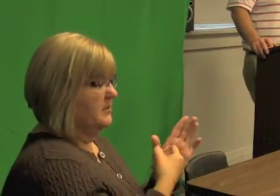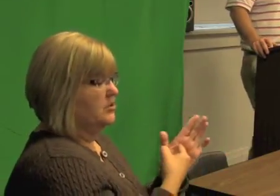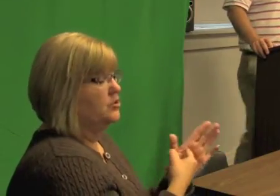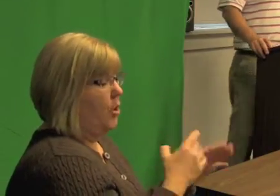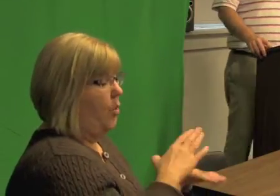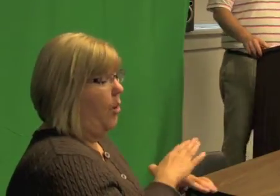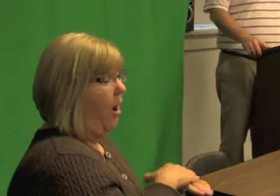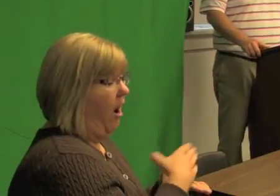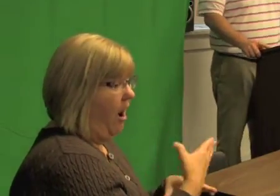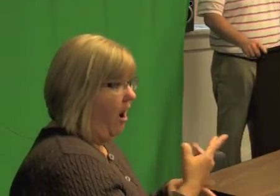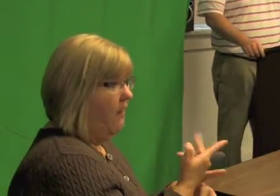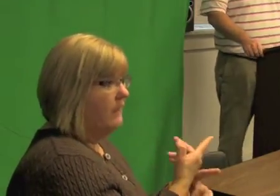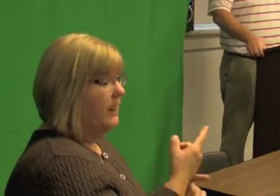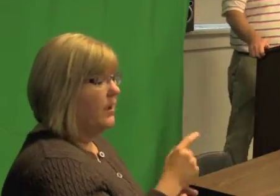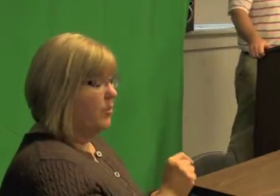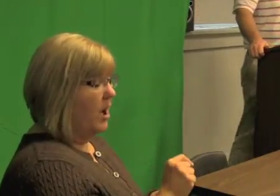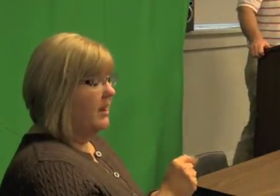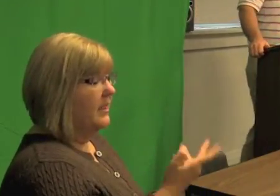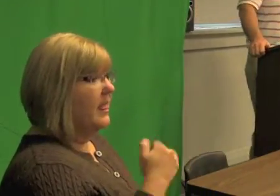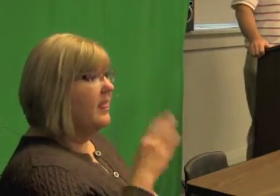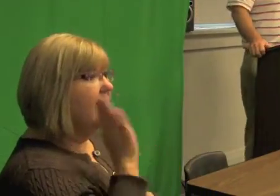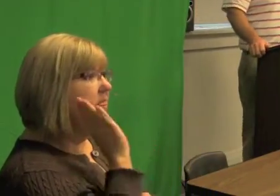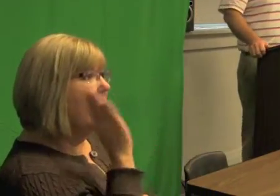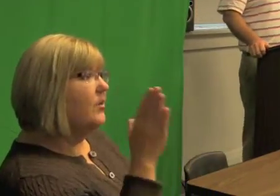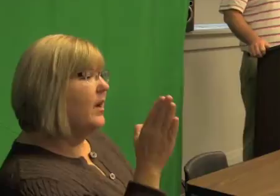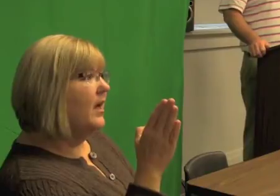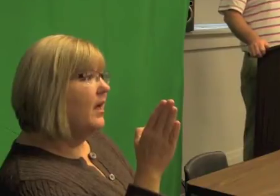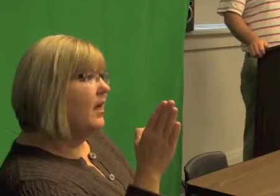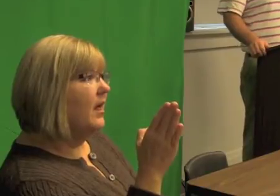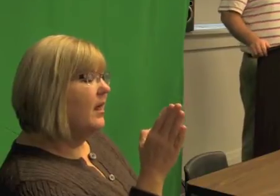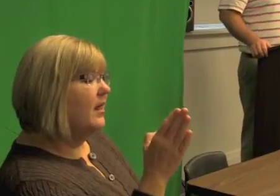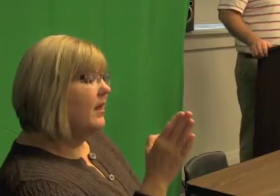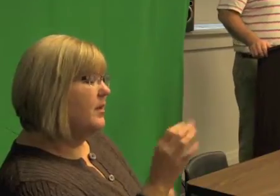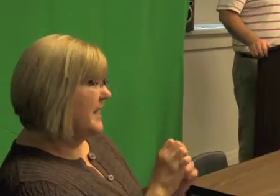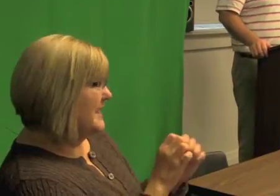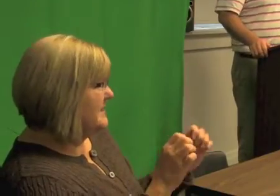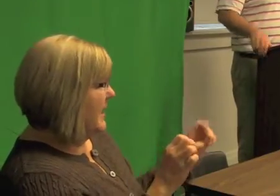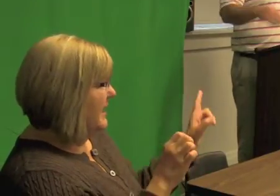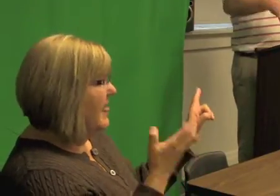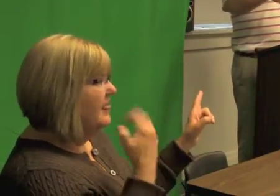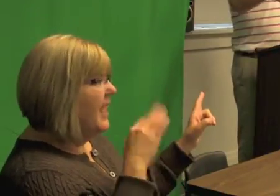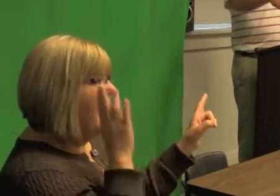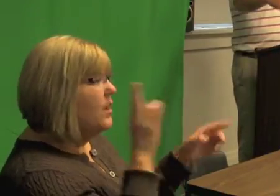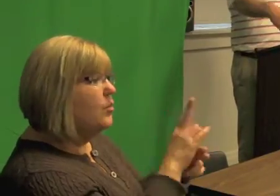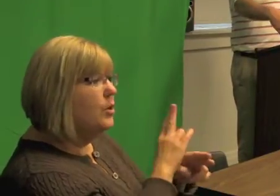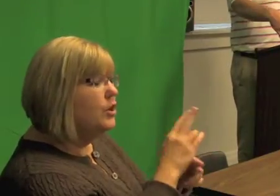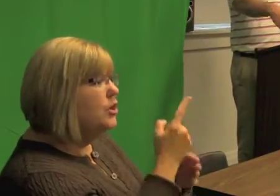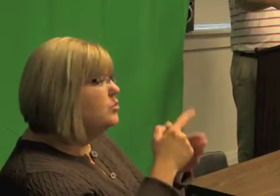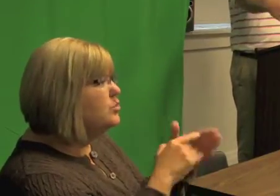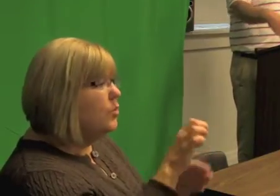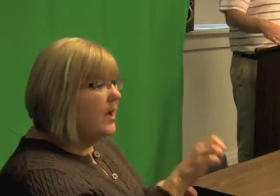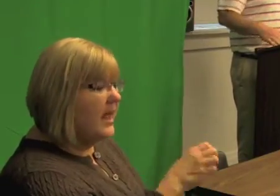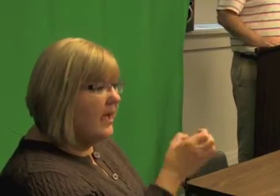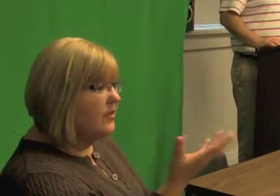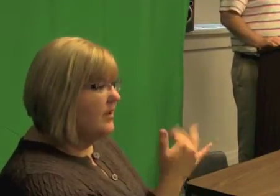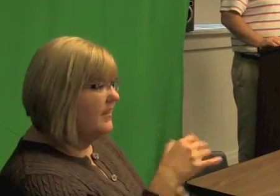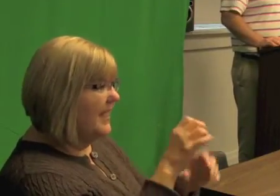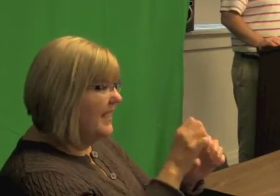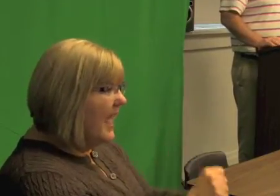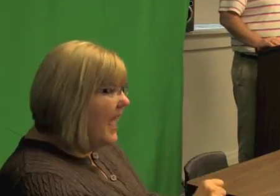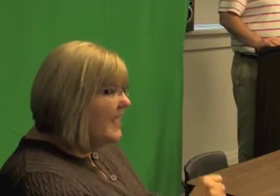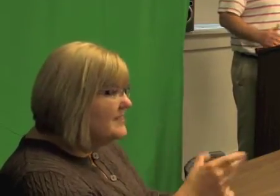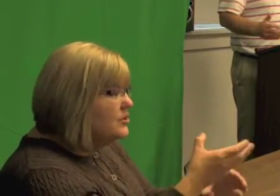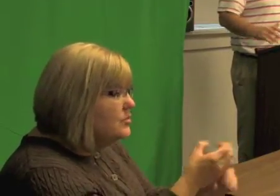Okay? They're going to, I'm gonna expand on that. Okay. They're gonna use whatever they can to reach you as a